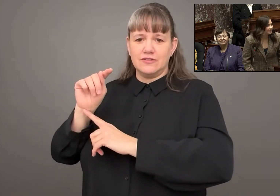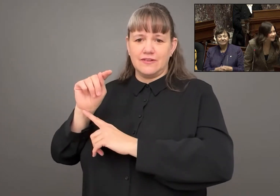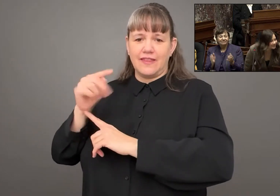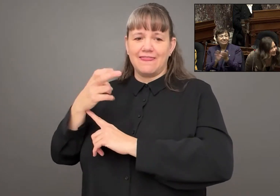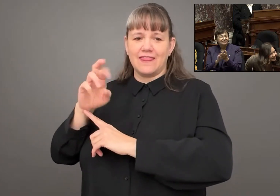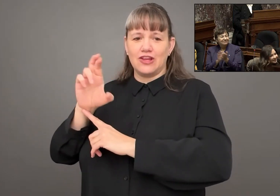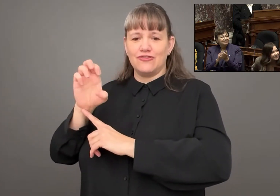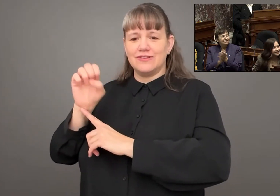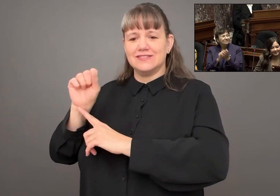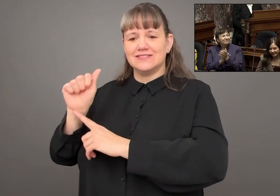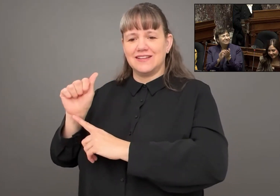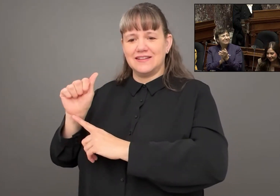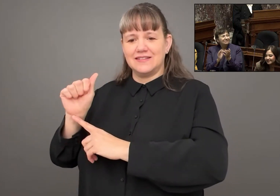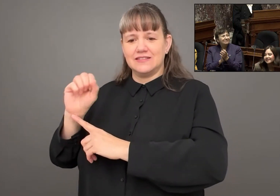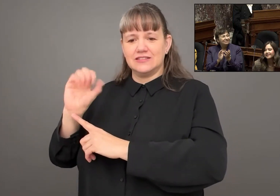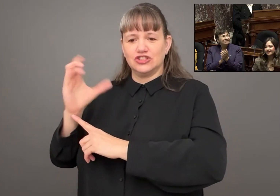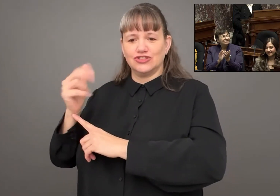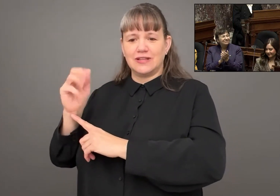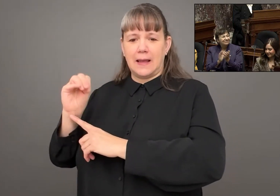welcome?